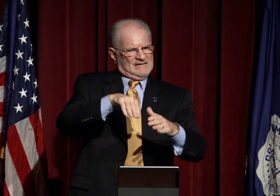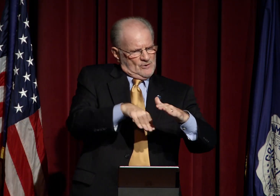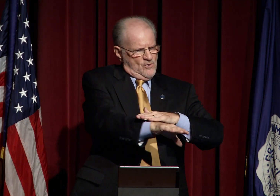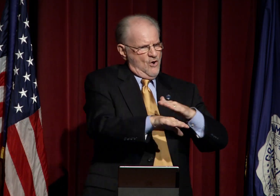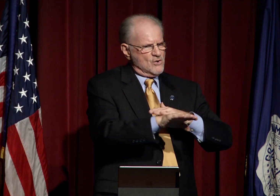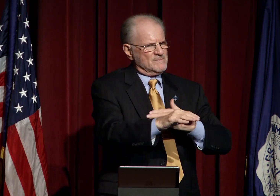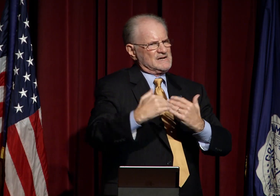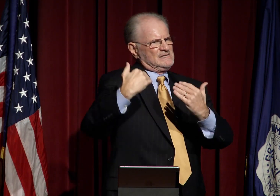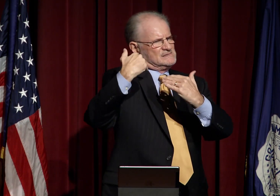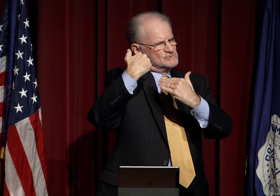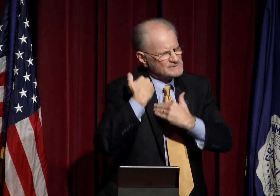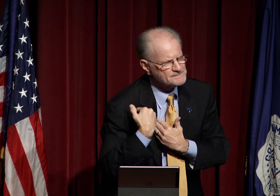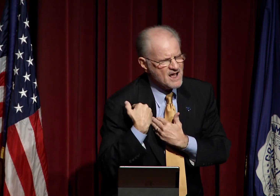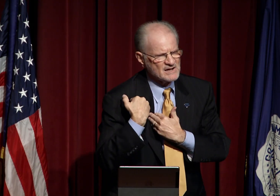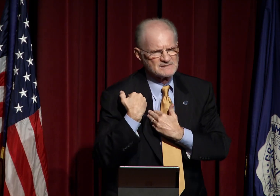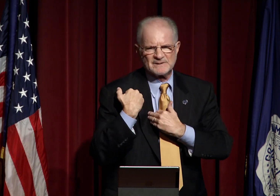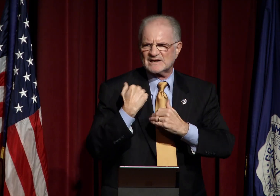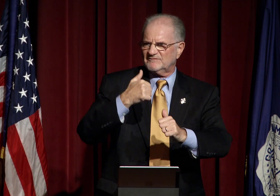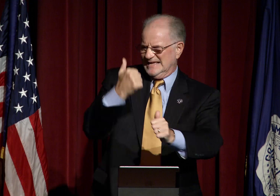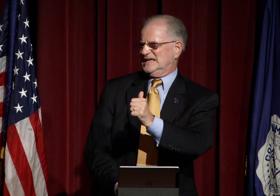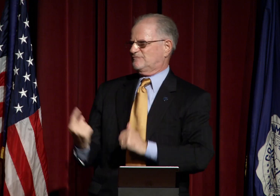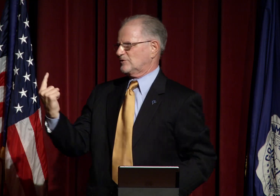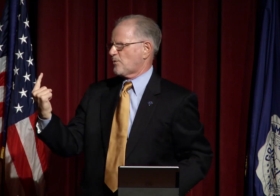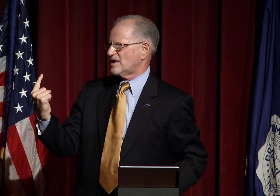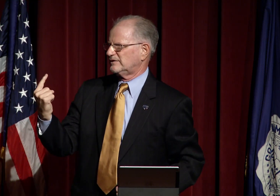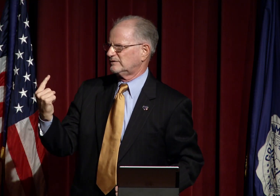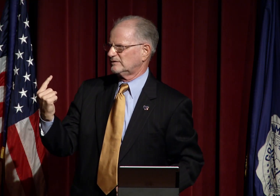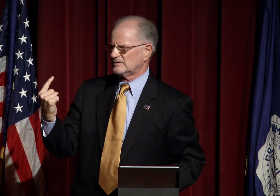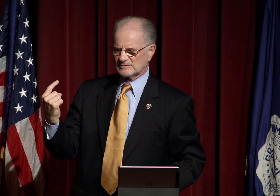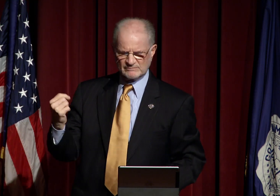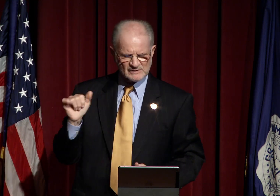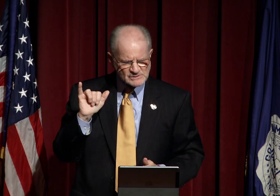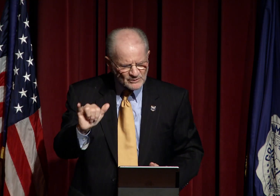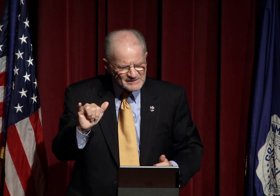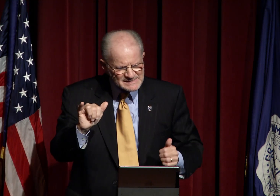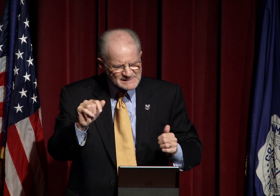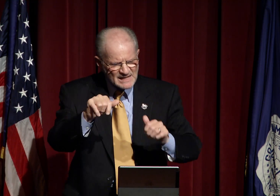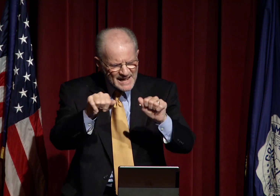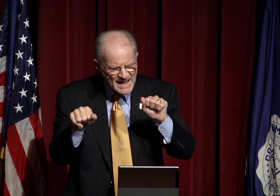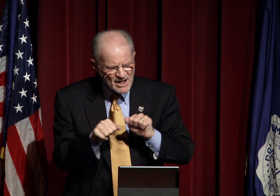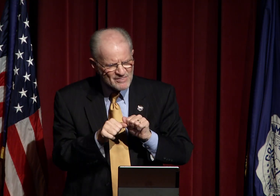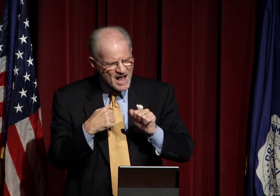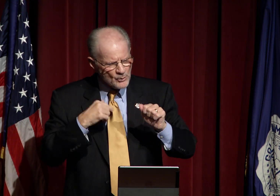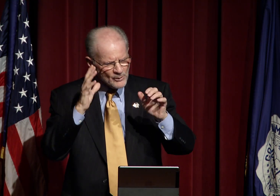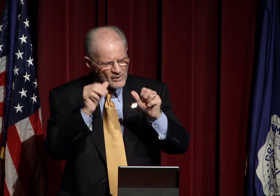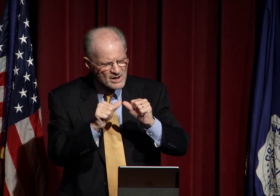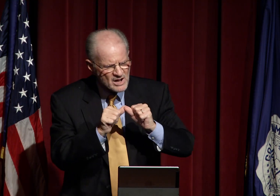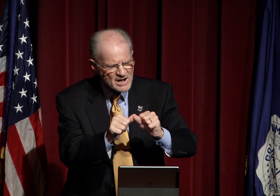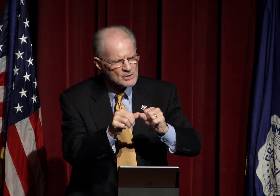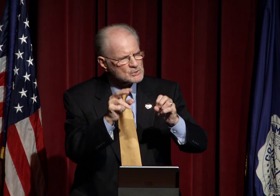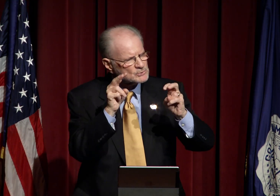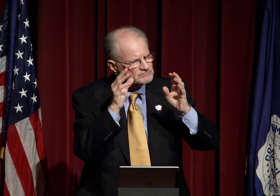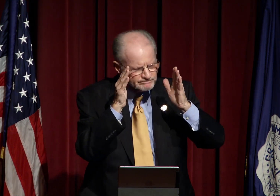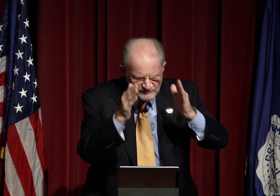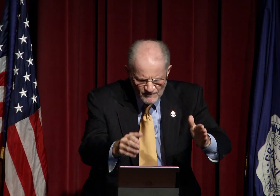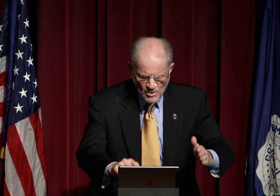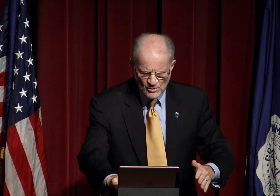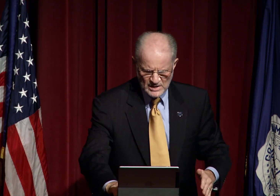together and that enrollment was the responsibility of each of us. This is an area we